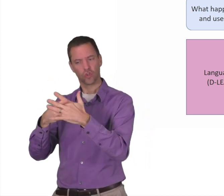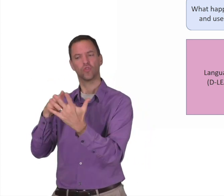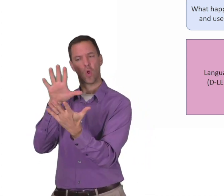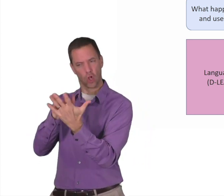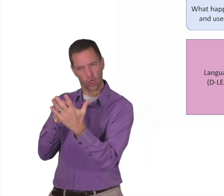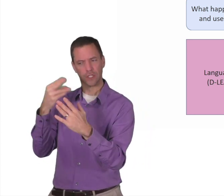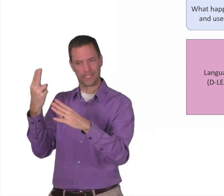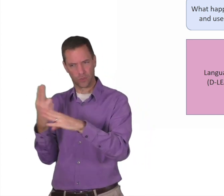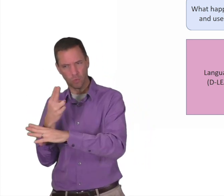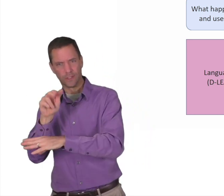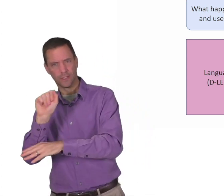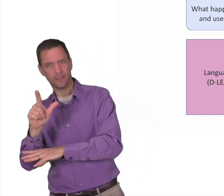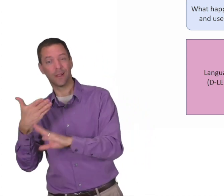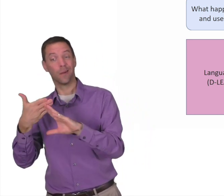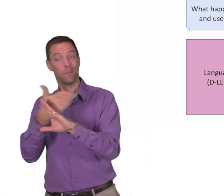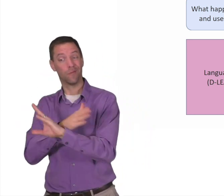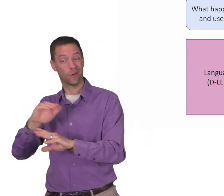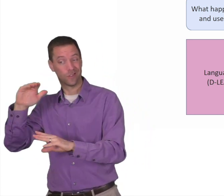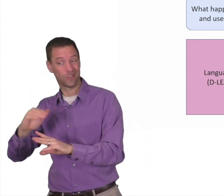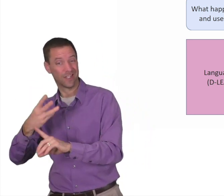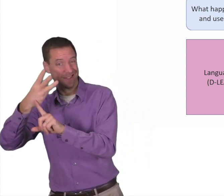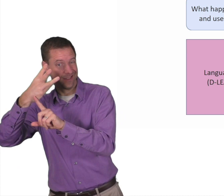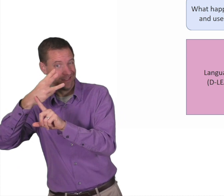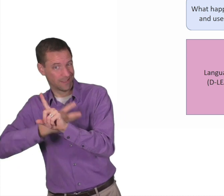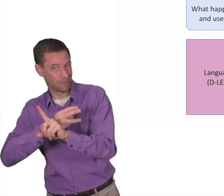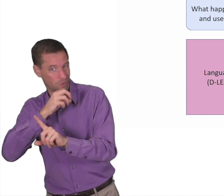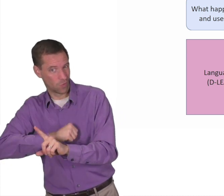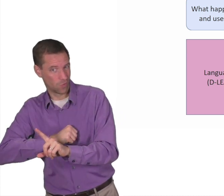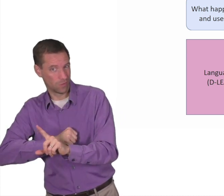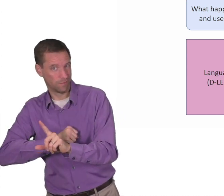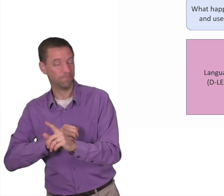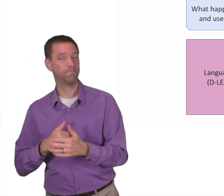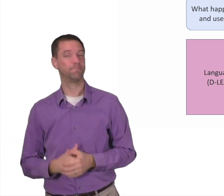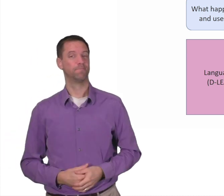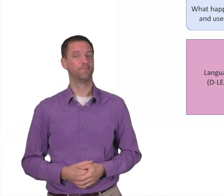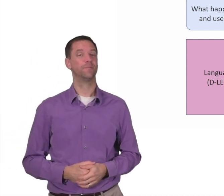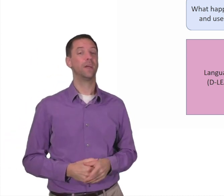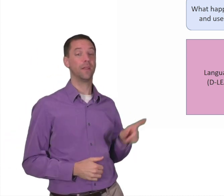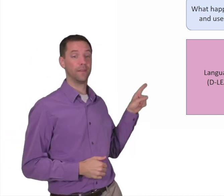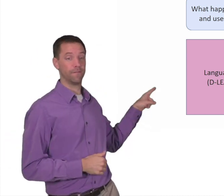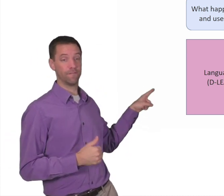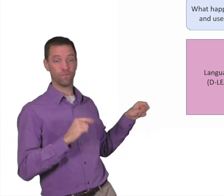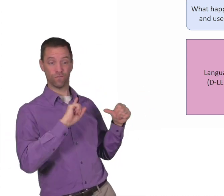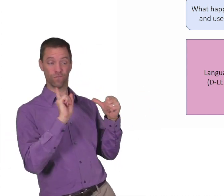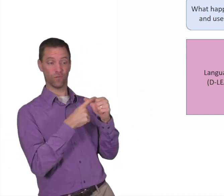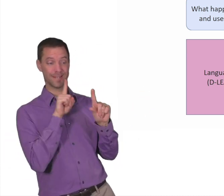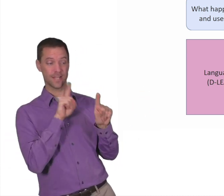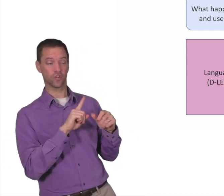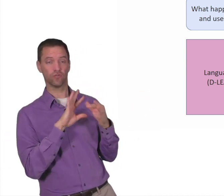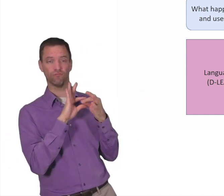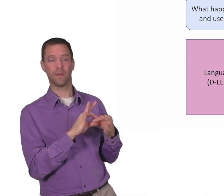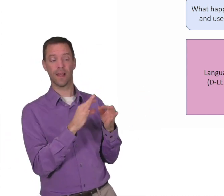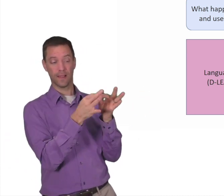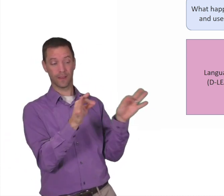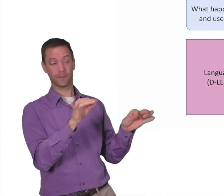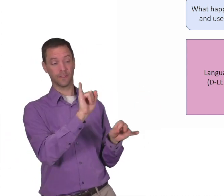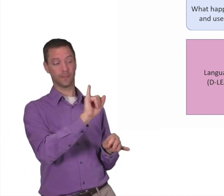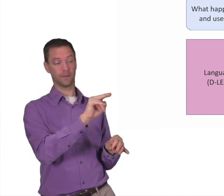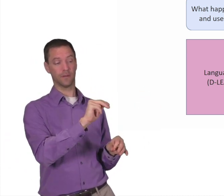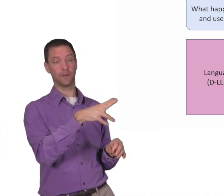families start to learn and use ASL before the child turns 6 months old? The first answer is